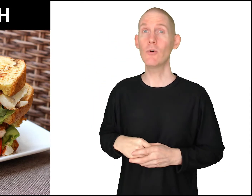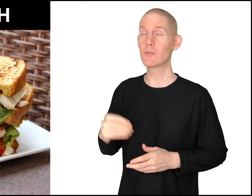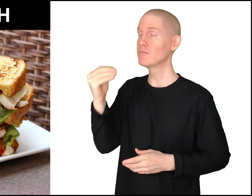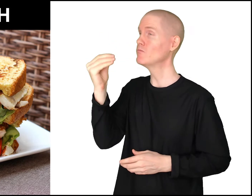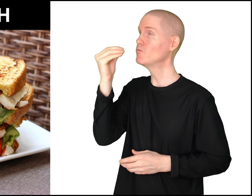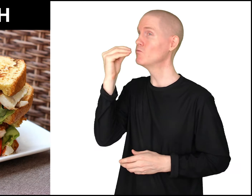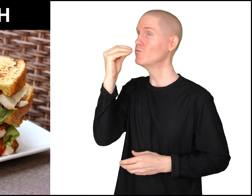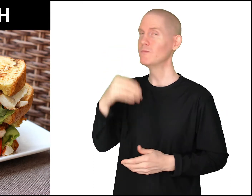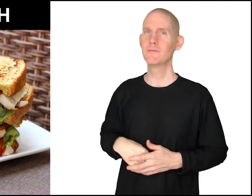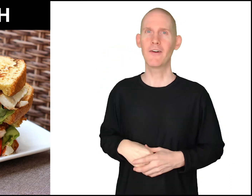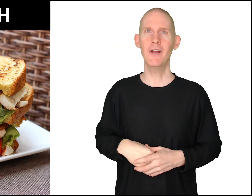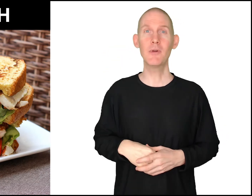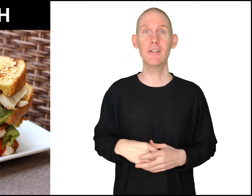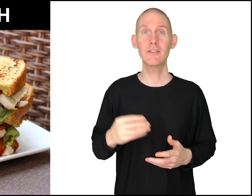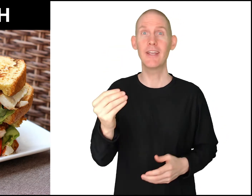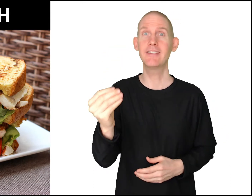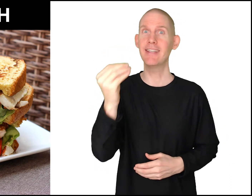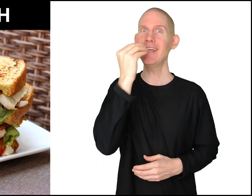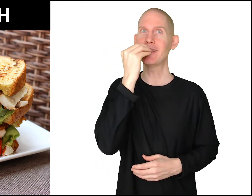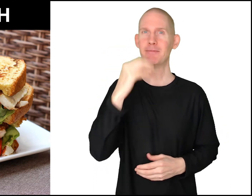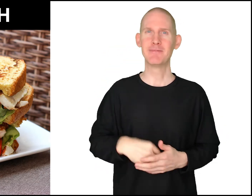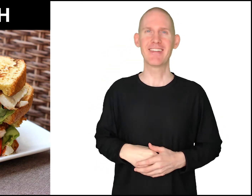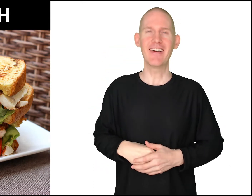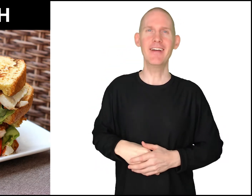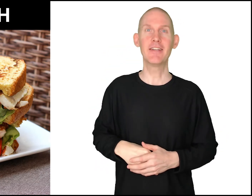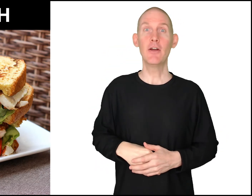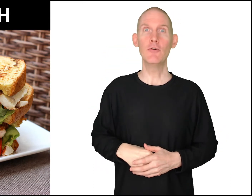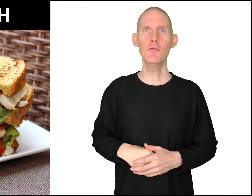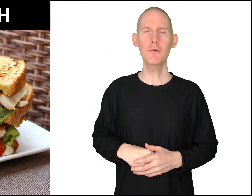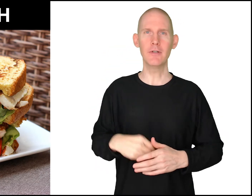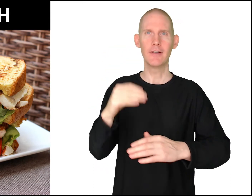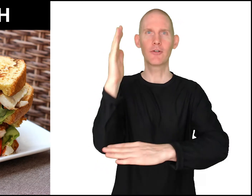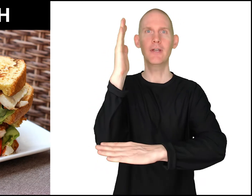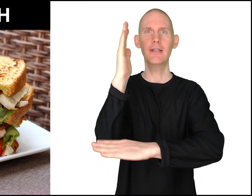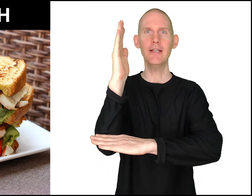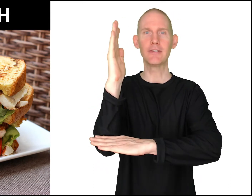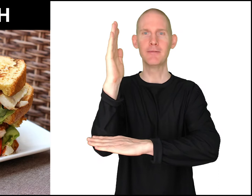close. All right, because it's eat. All right, noon looks like this.